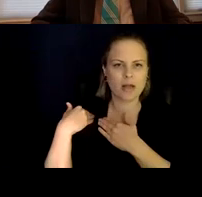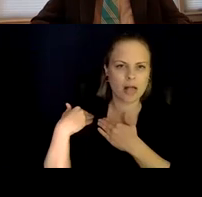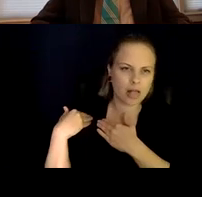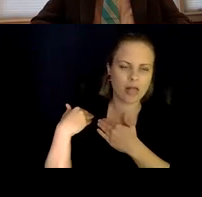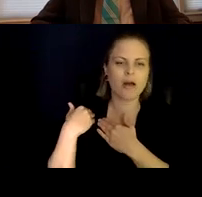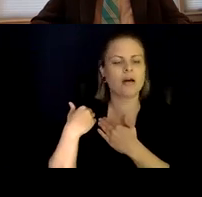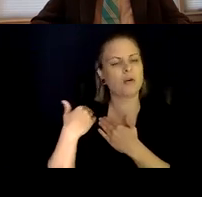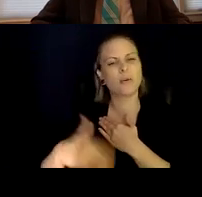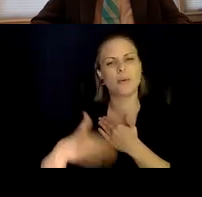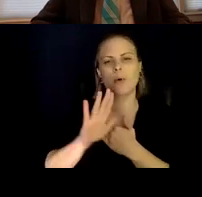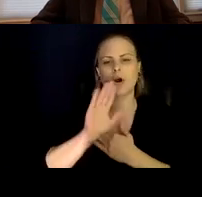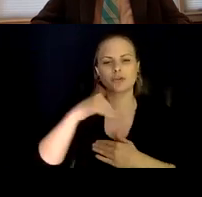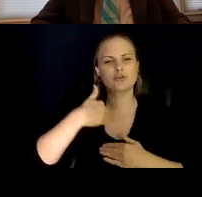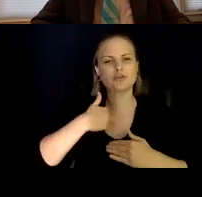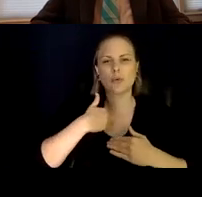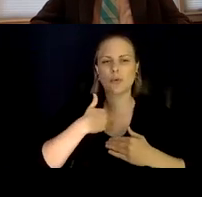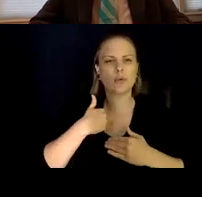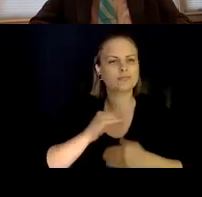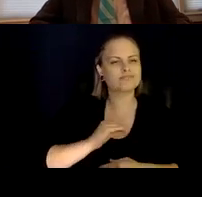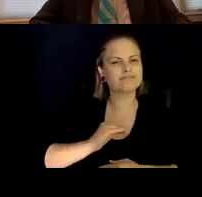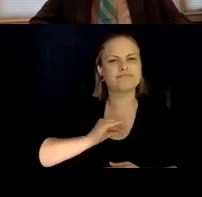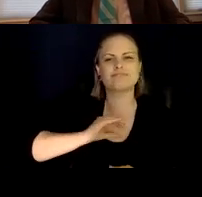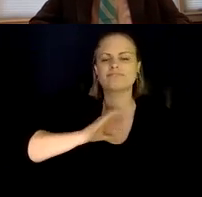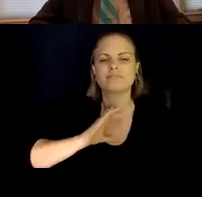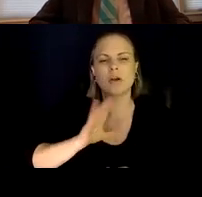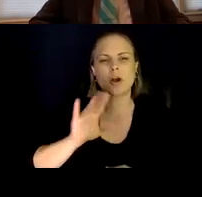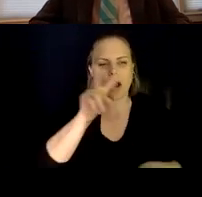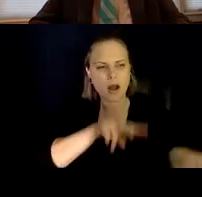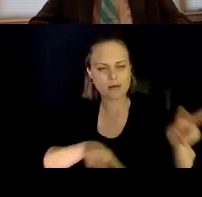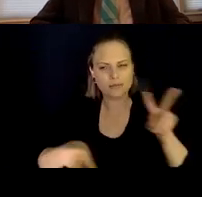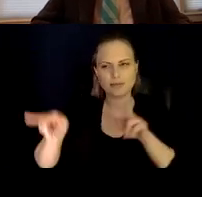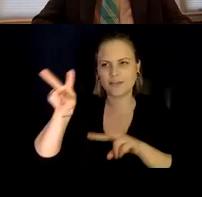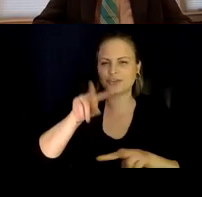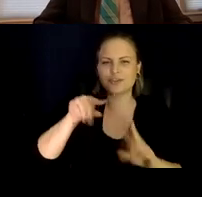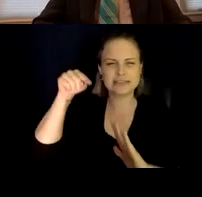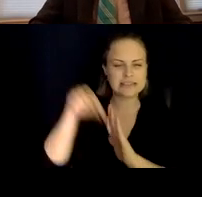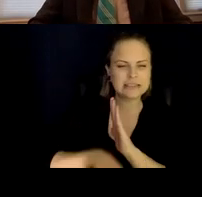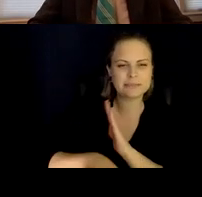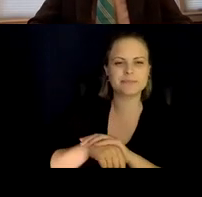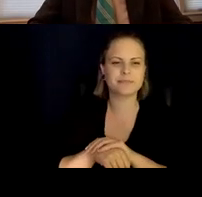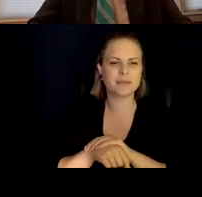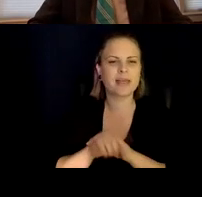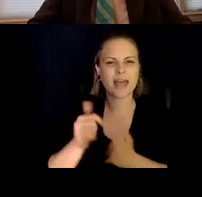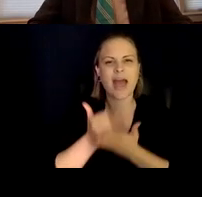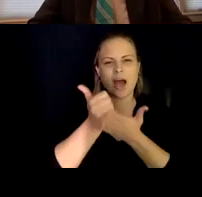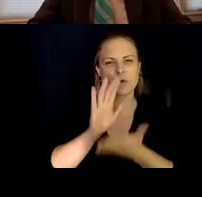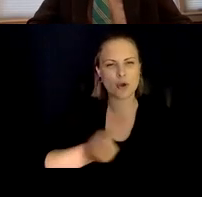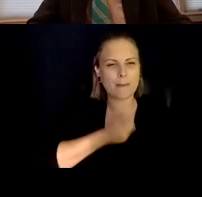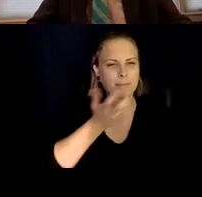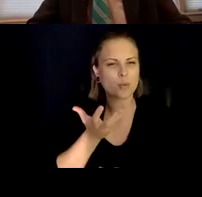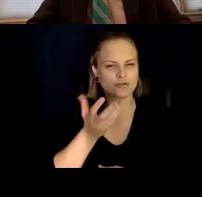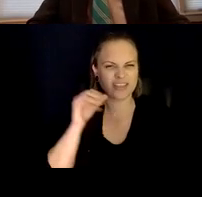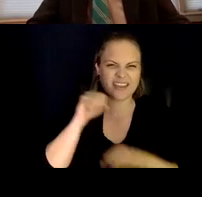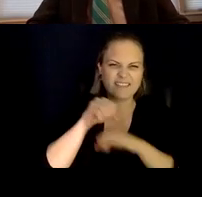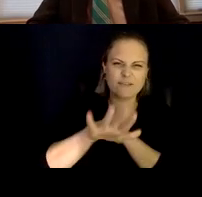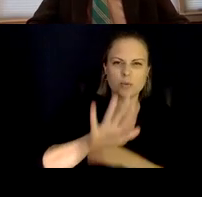soul and the richness of her observation. Certainly, it figures into her poetry and Wuthering Heights. The answer to the